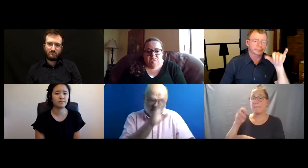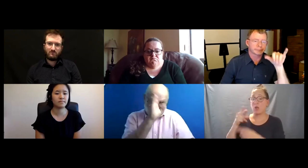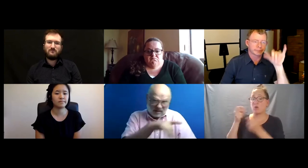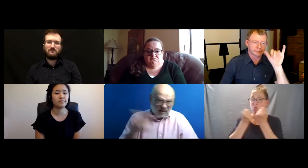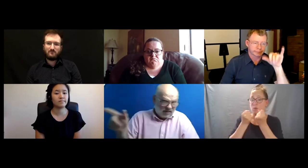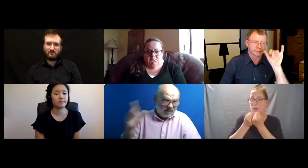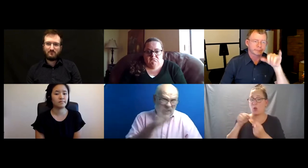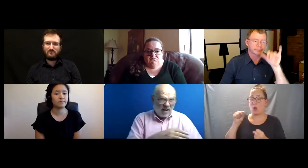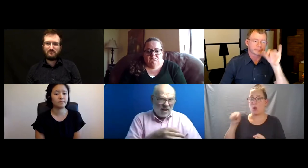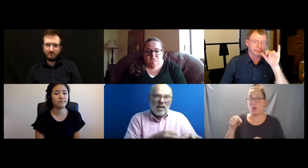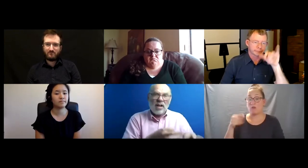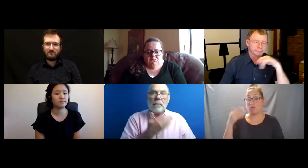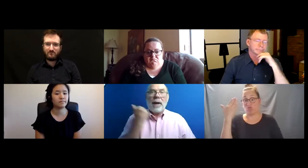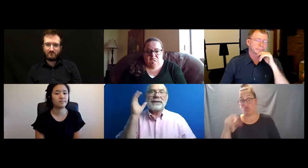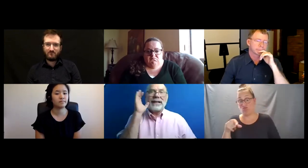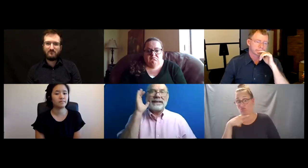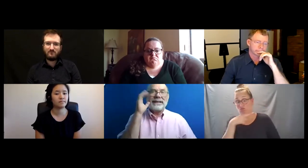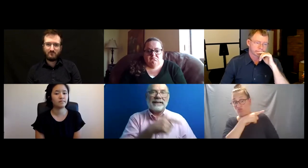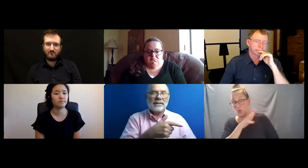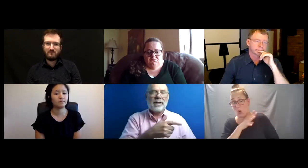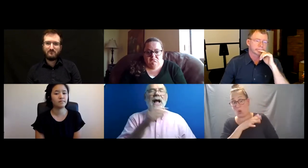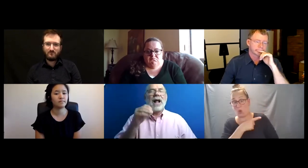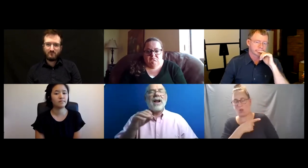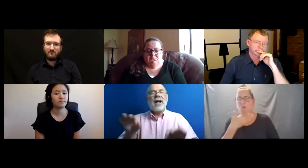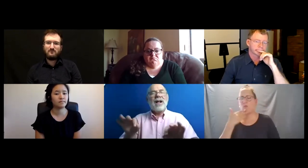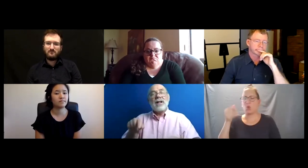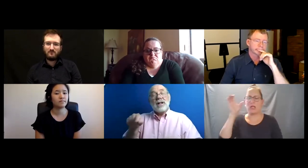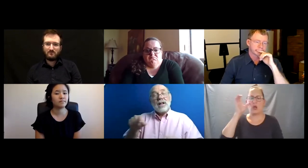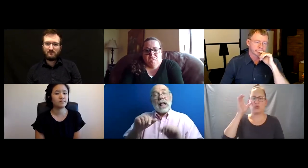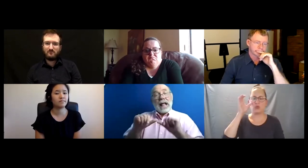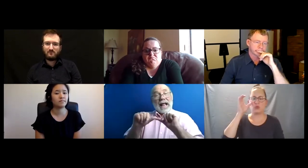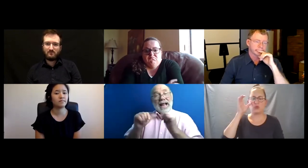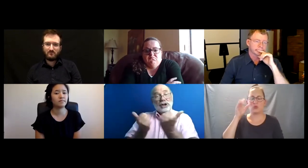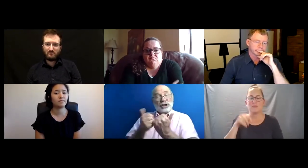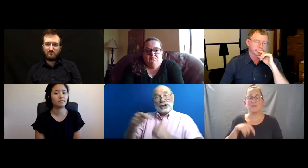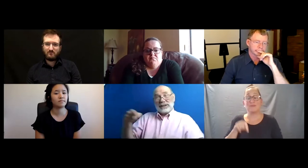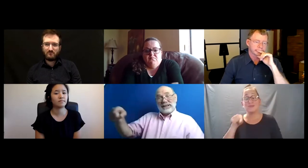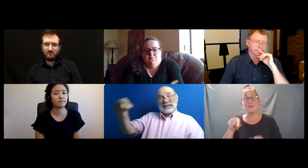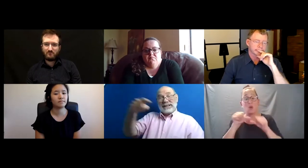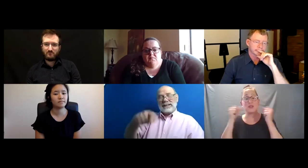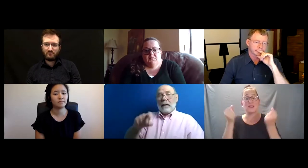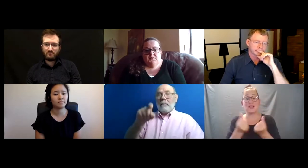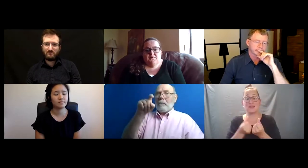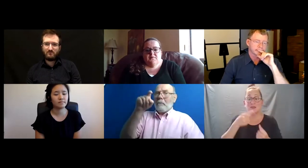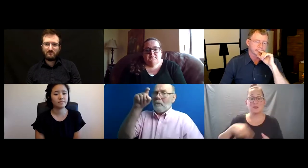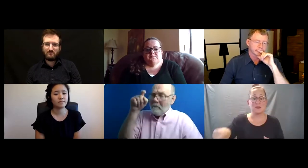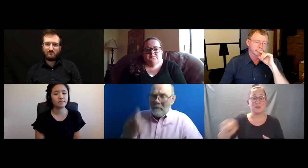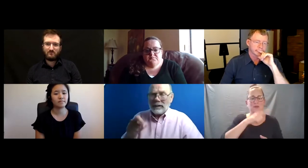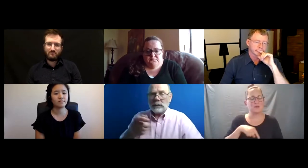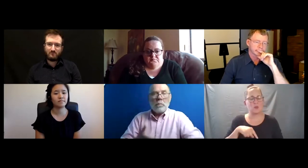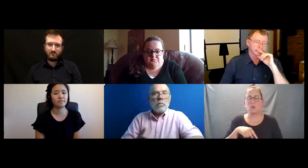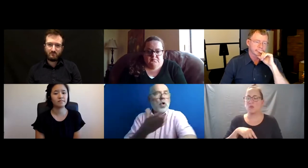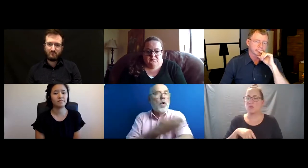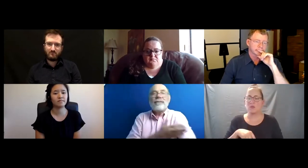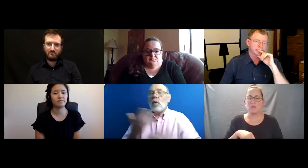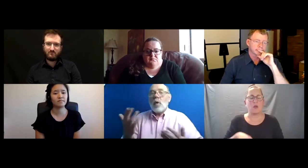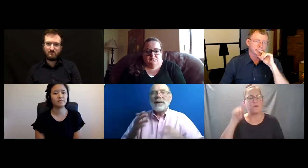supports among their peers, right? They tend to engage with their peers the most. And